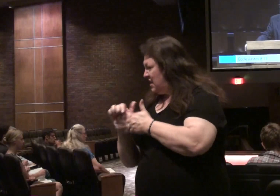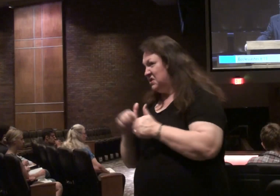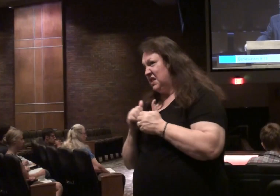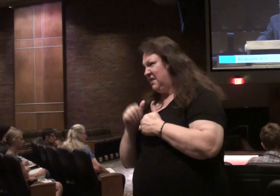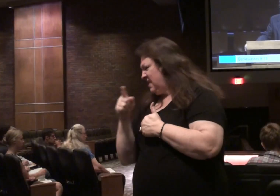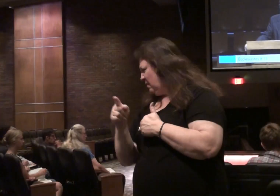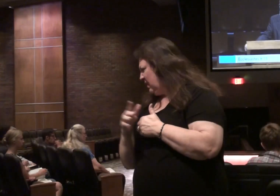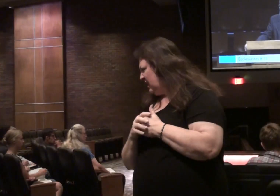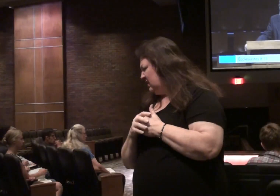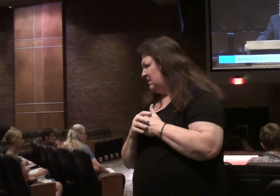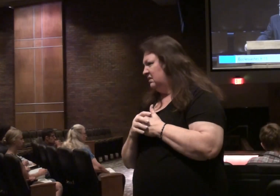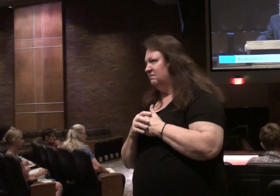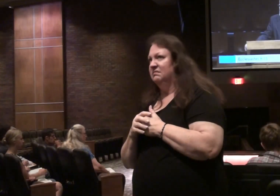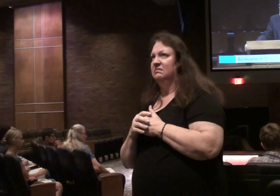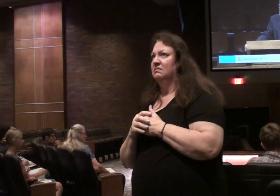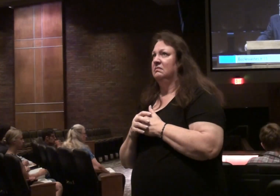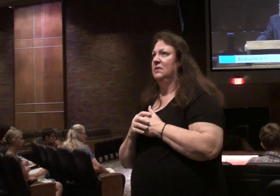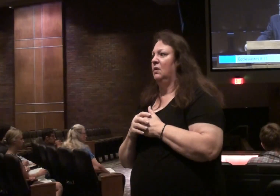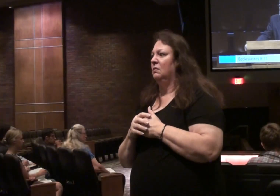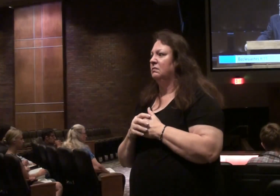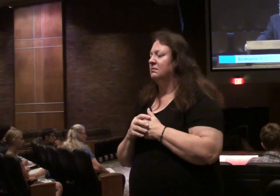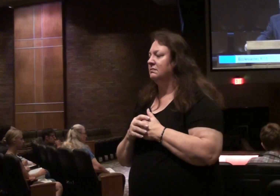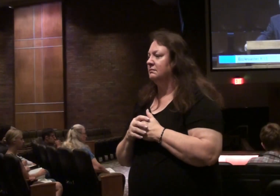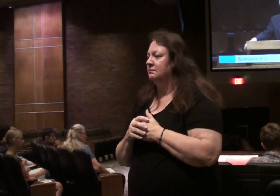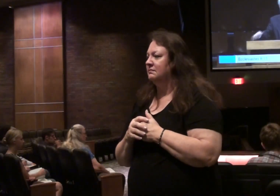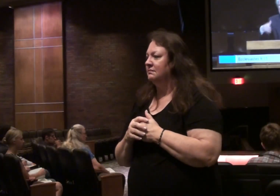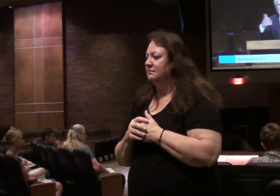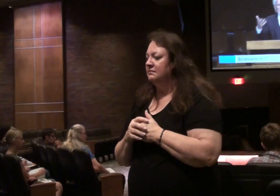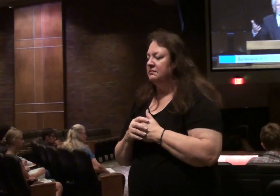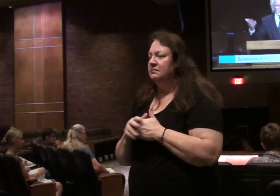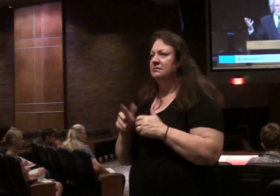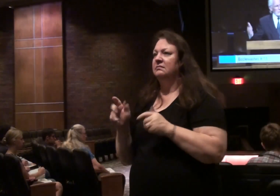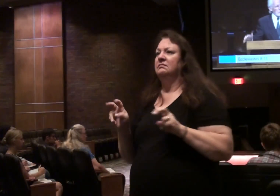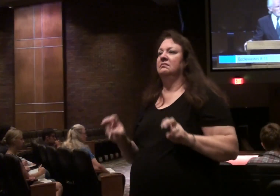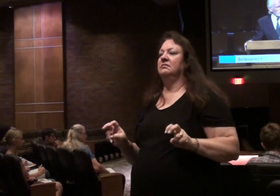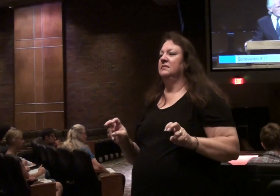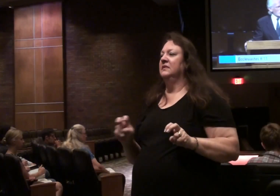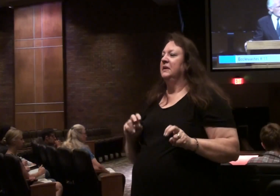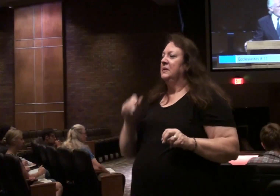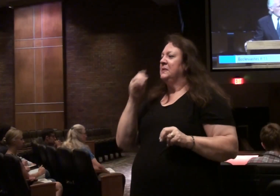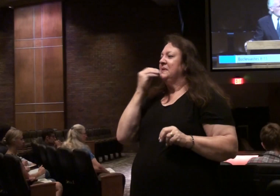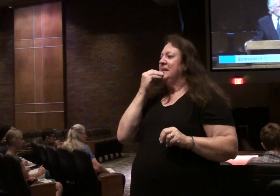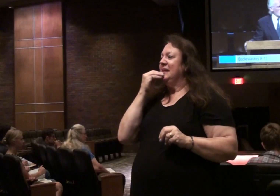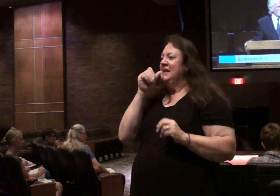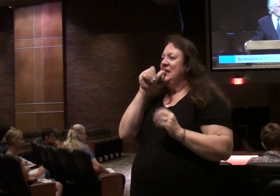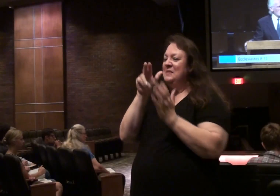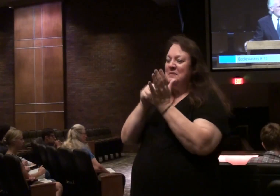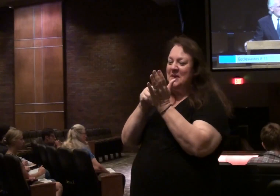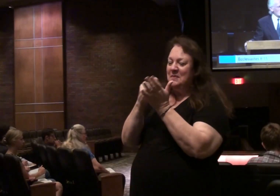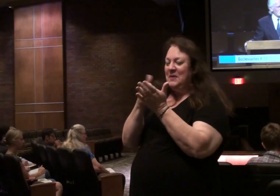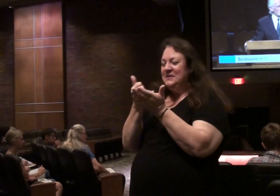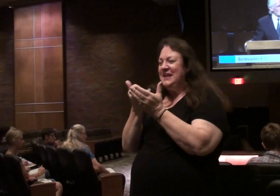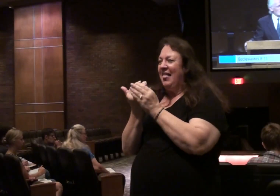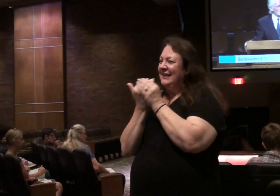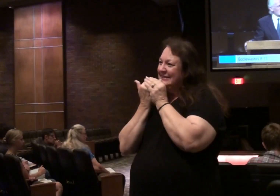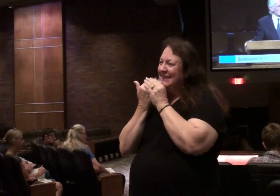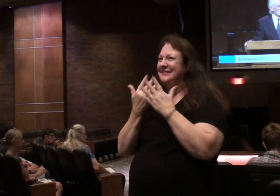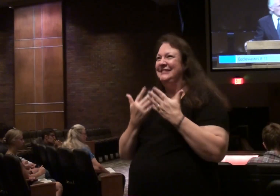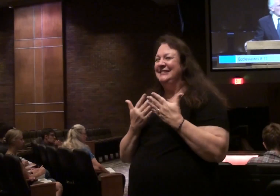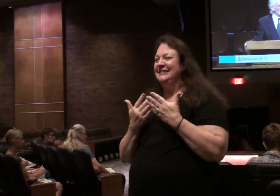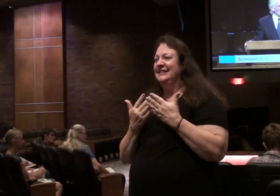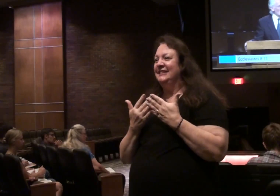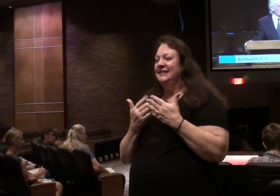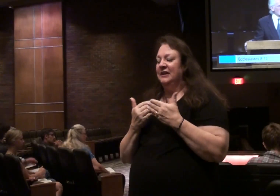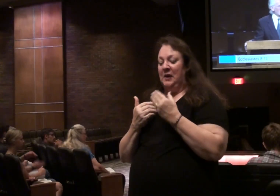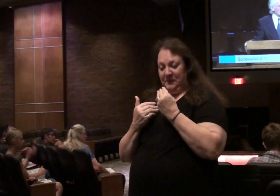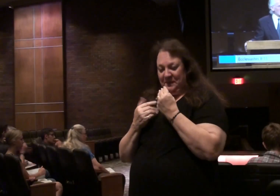like it? Well, really, you don't. We're sitting there eating peanut butter and jelly sandwich. This